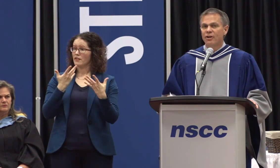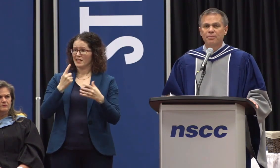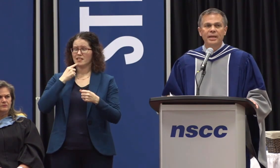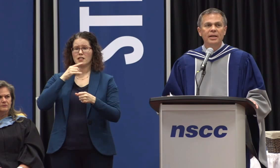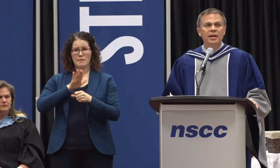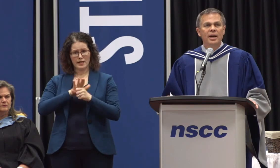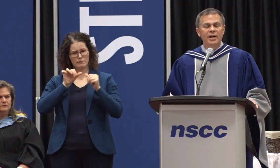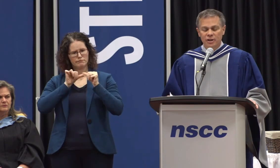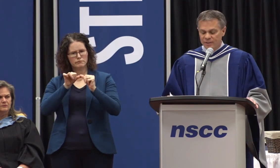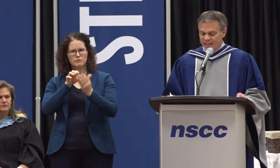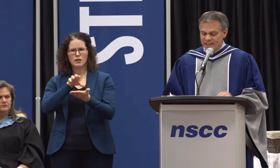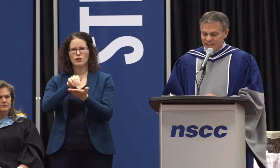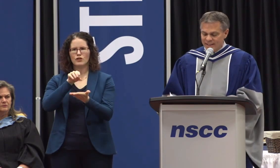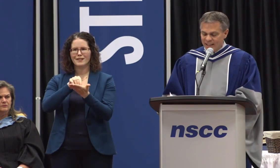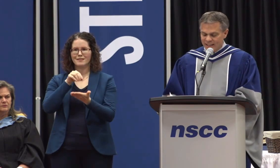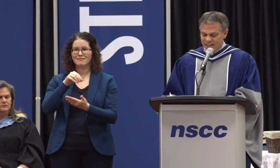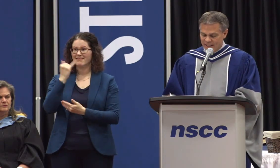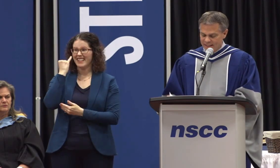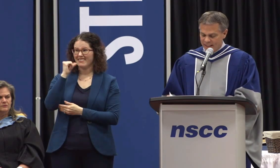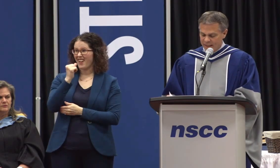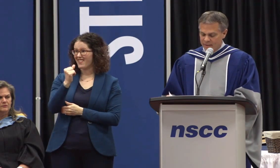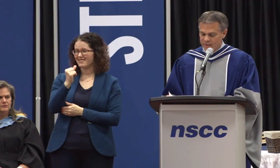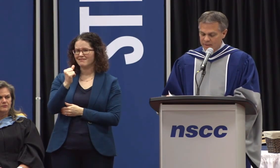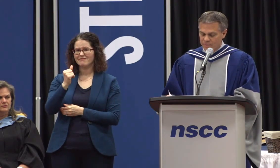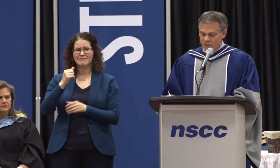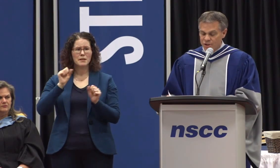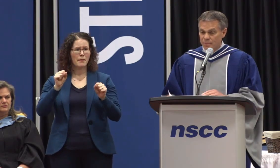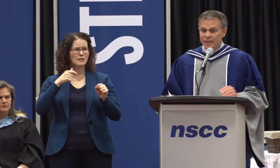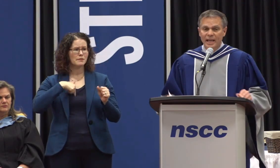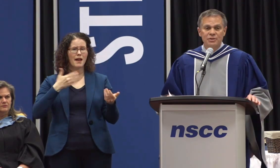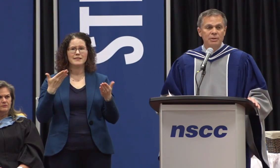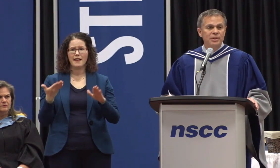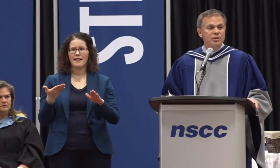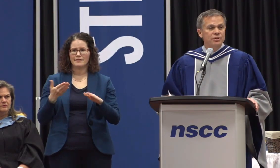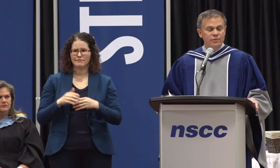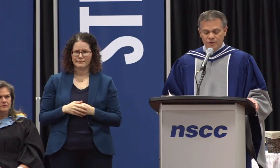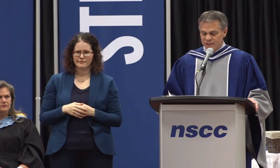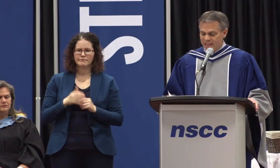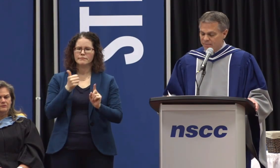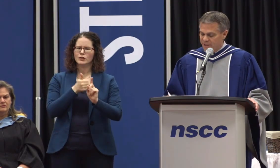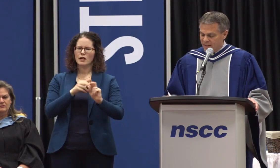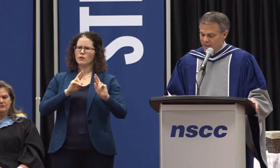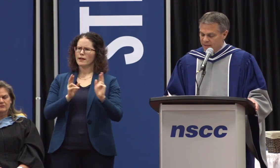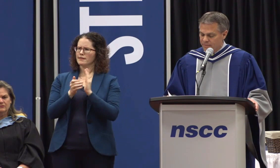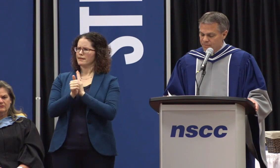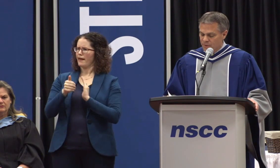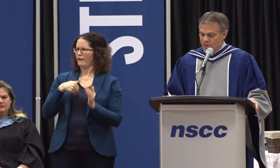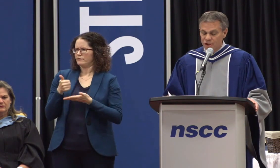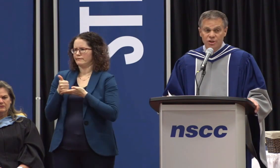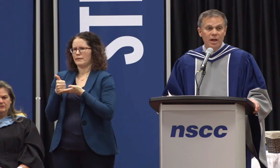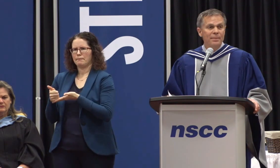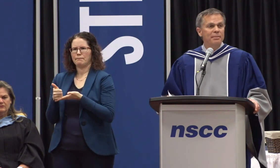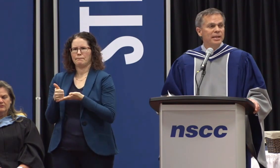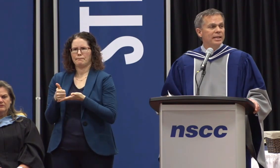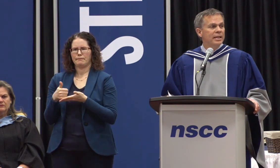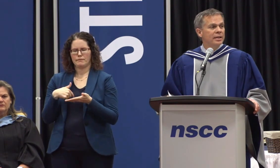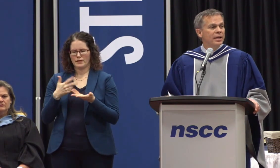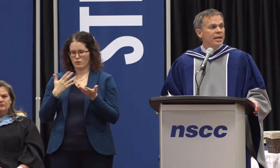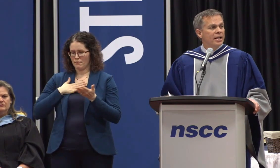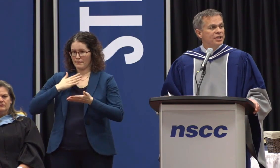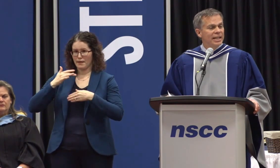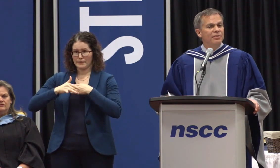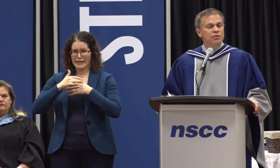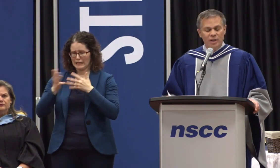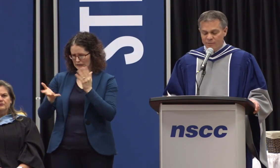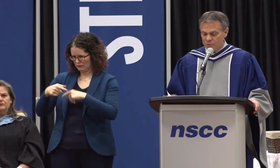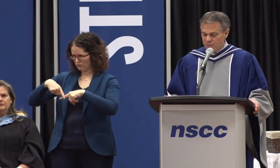to help me, I could have easily died that day. She began to administer first aid immediately. She stopped my bleeding,